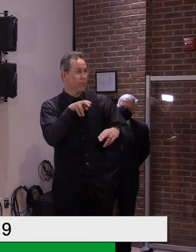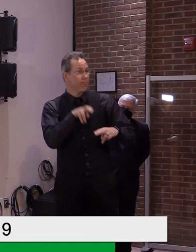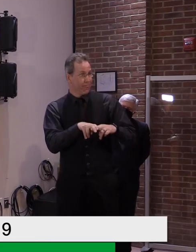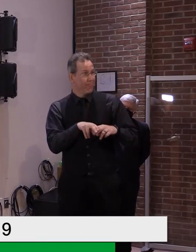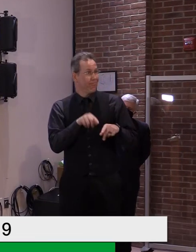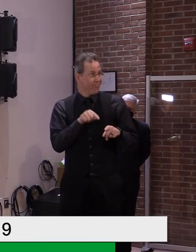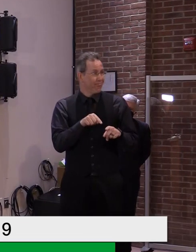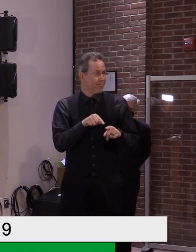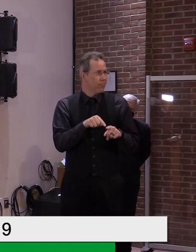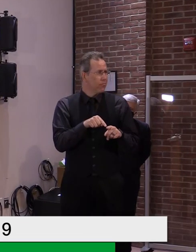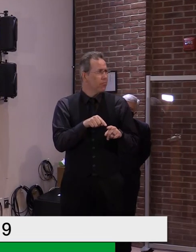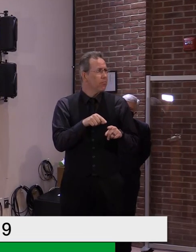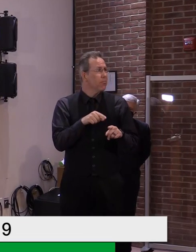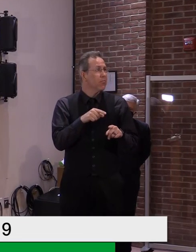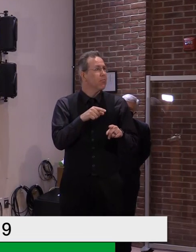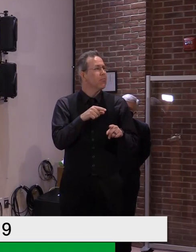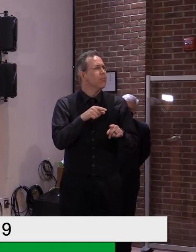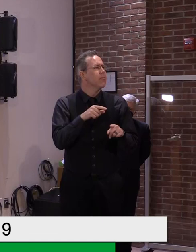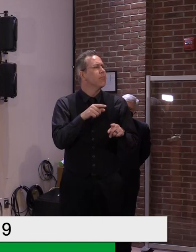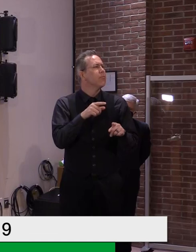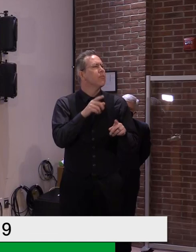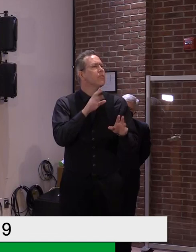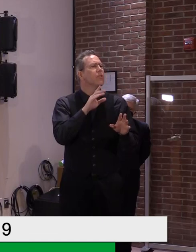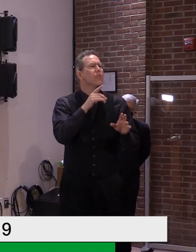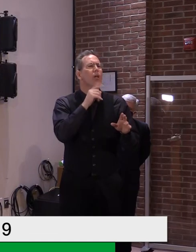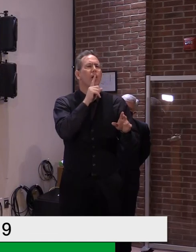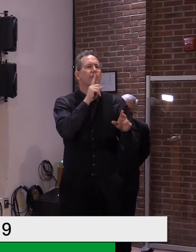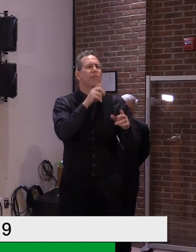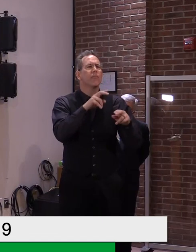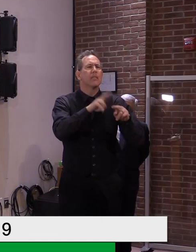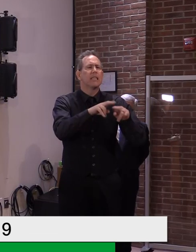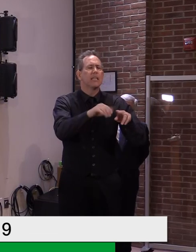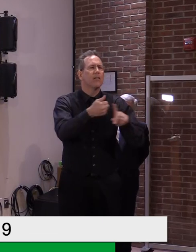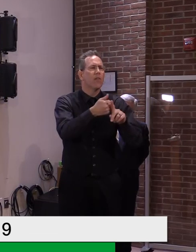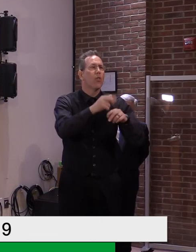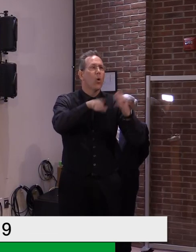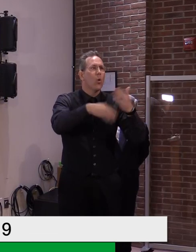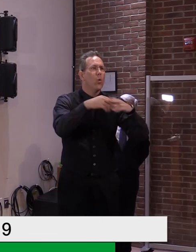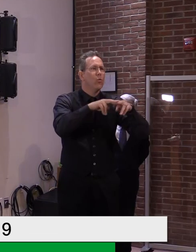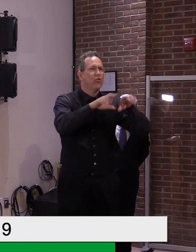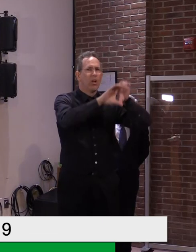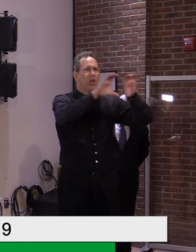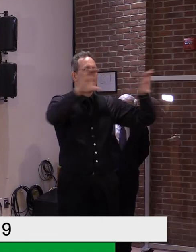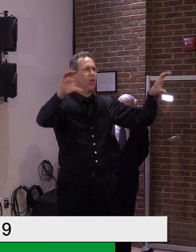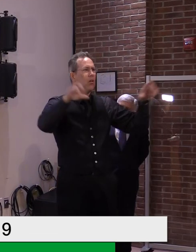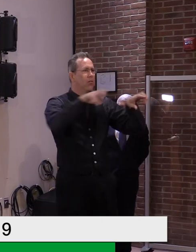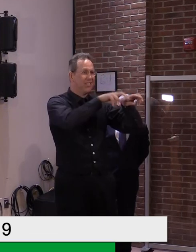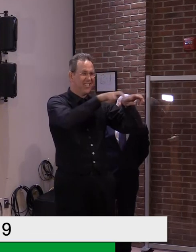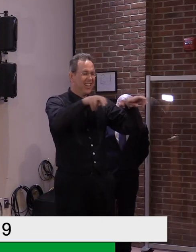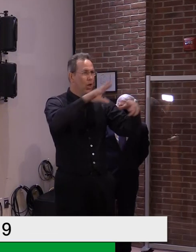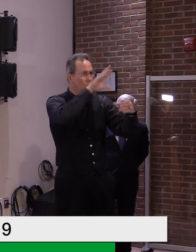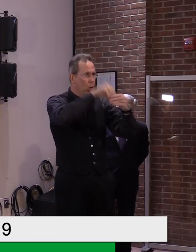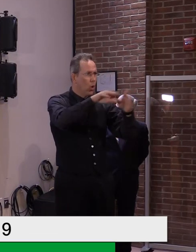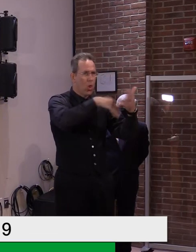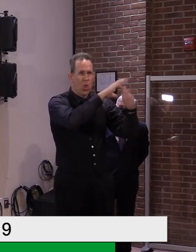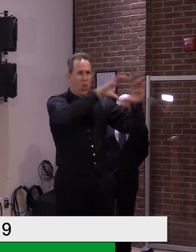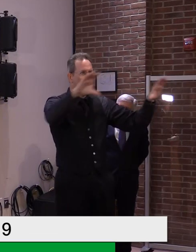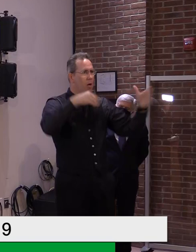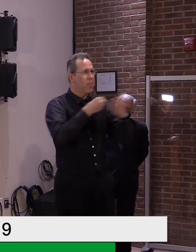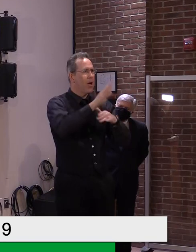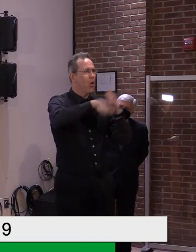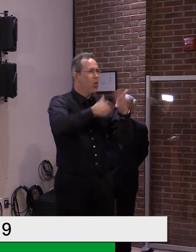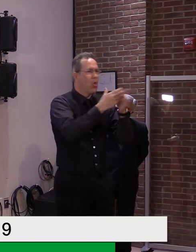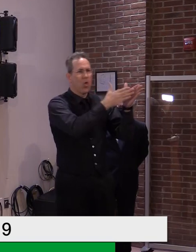Okay, thank you. My other question was, what is your current disposition on House Bill 175,